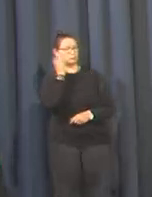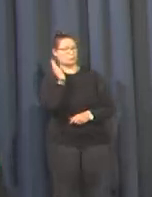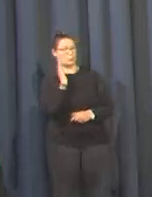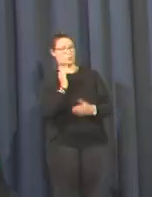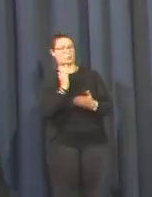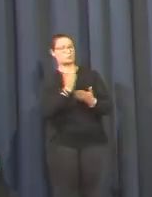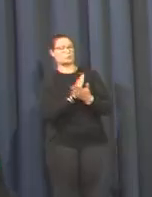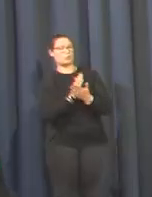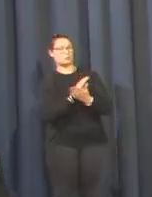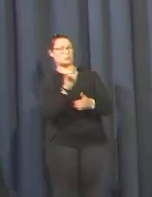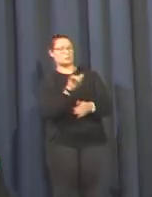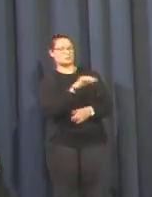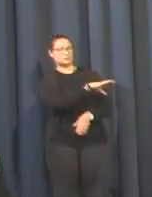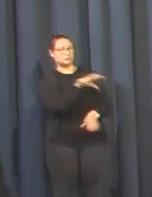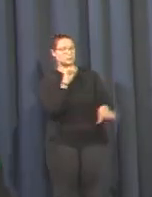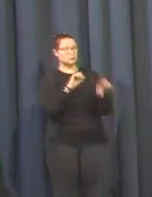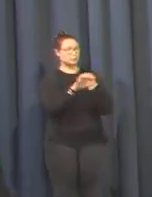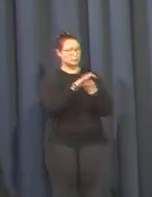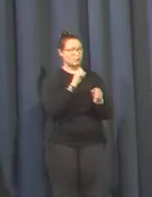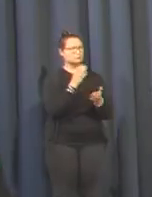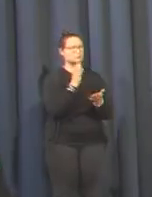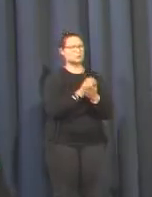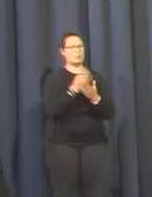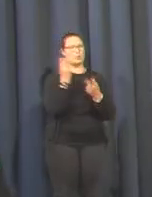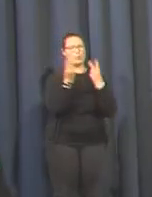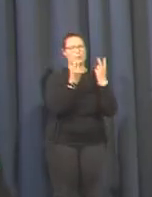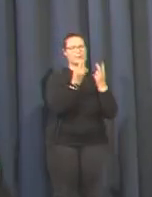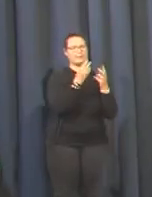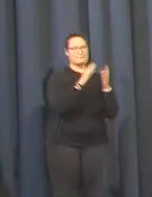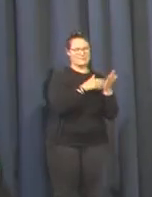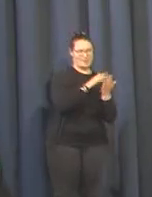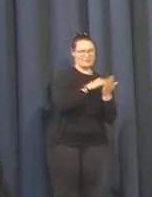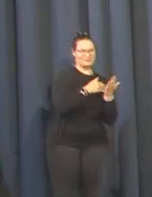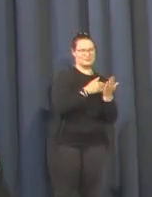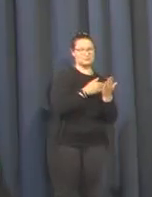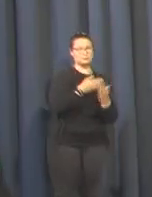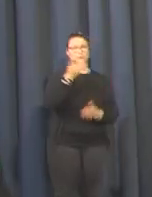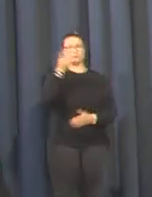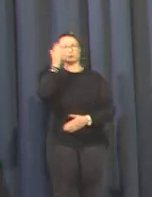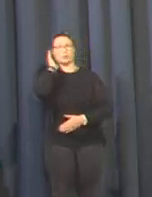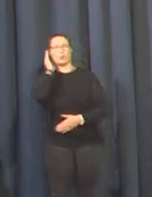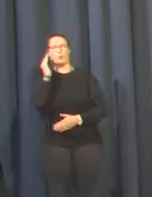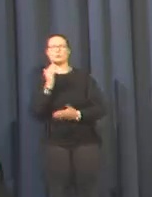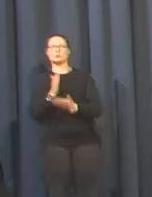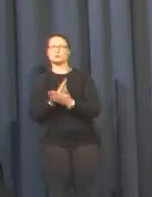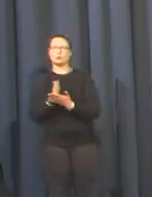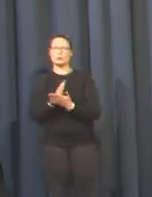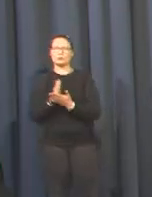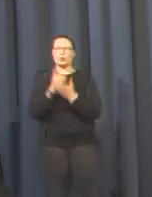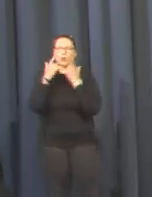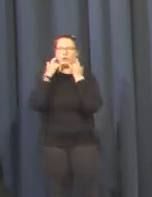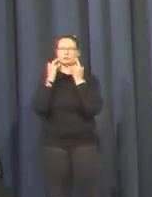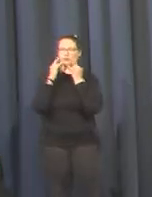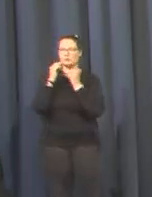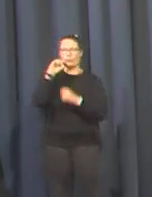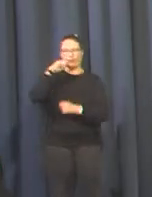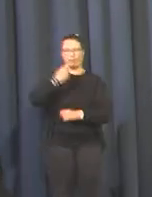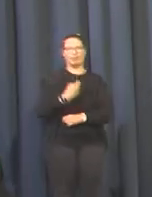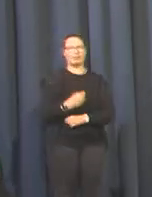at the paint. I'm not sure about the school. I can check on that and get back